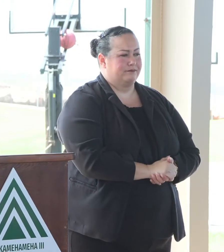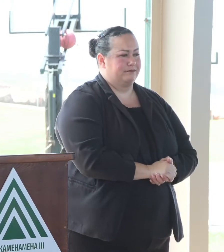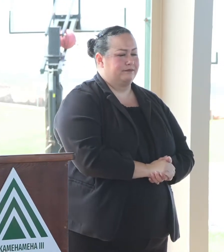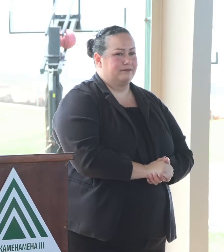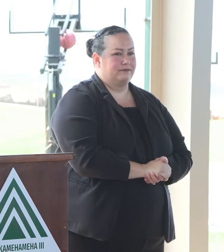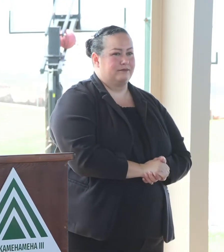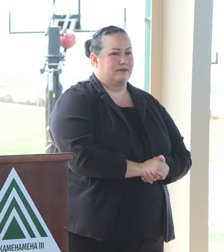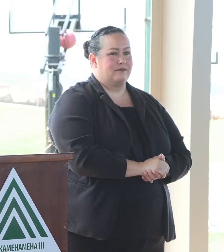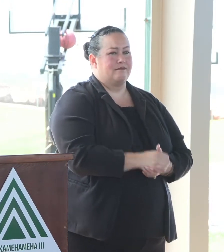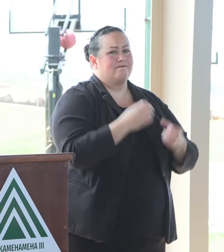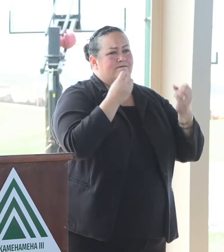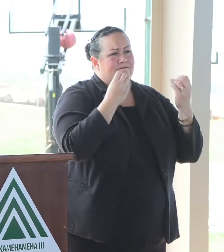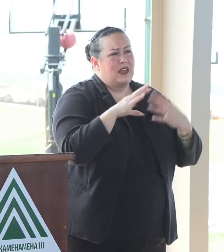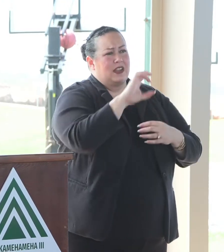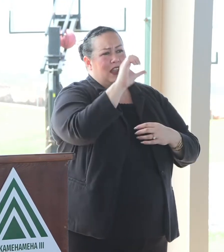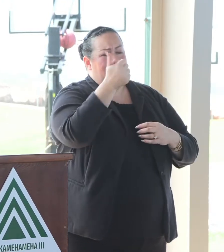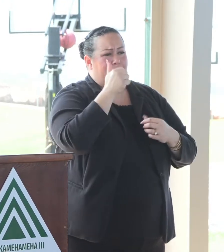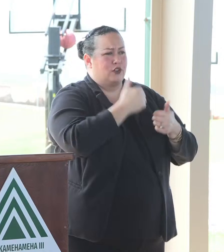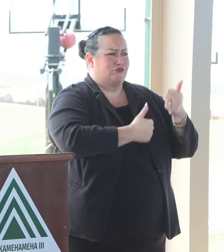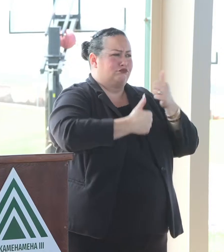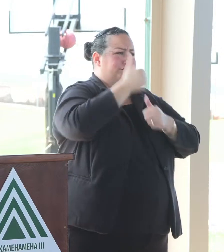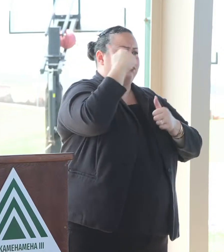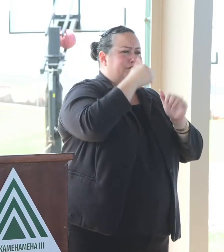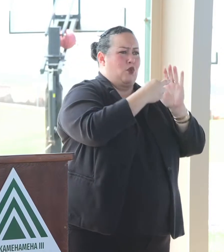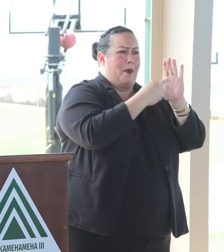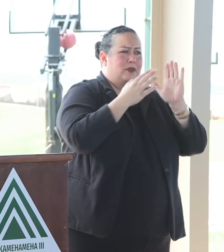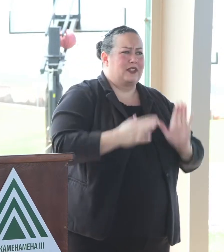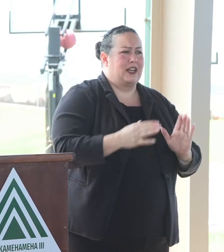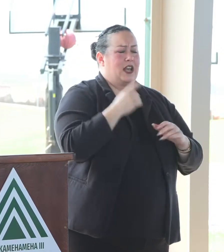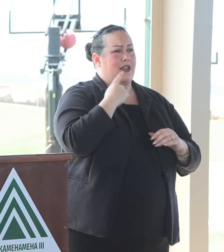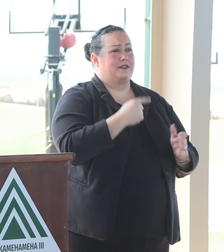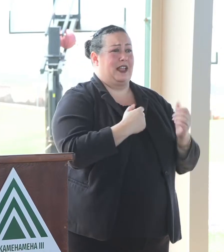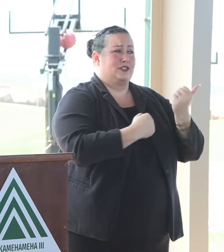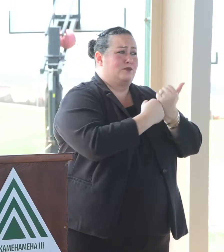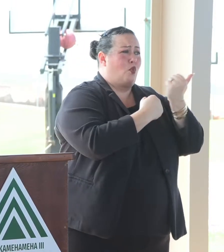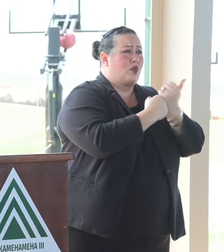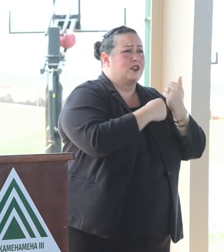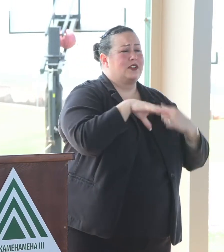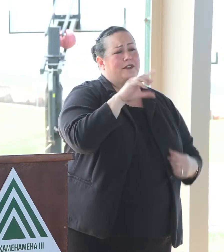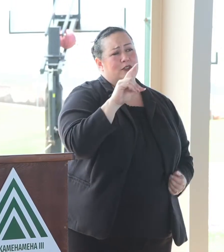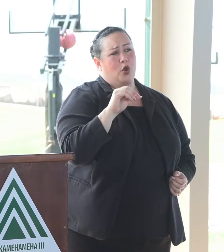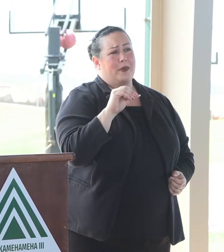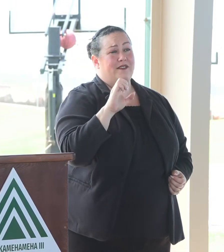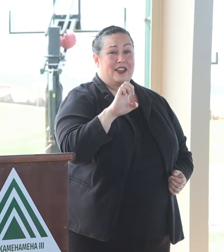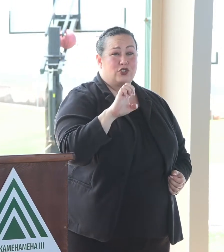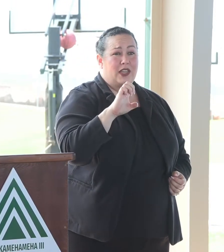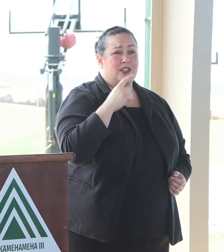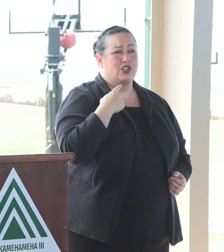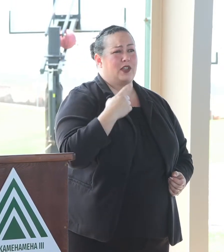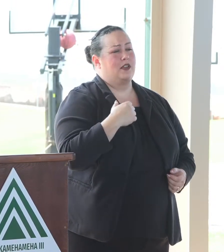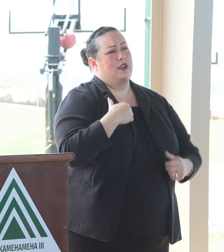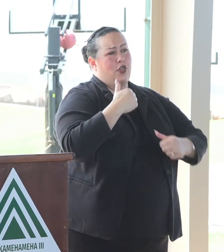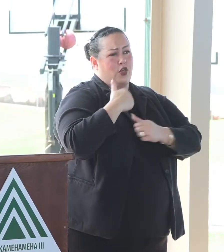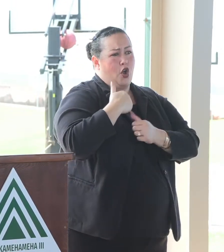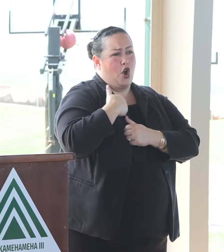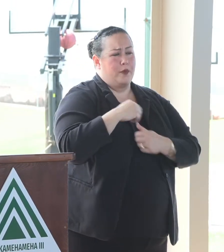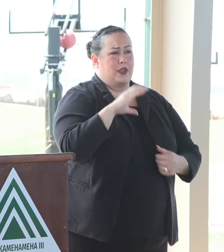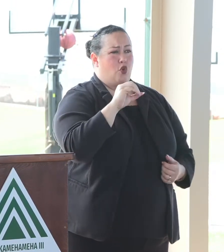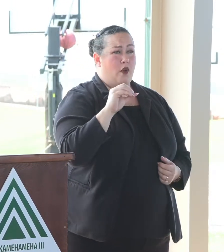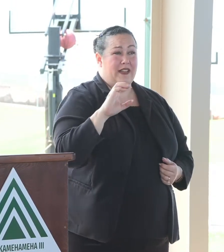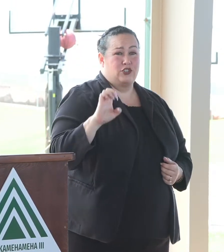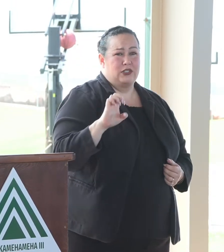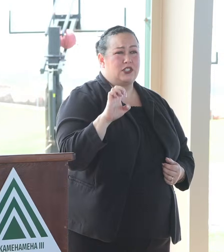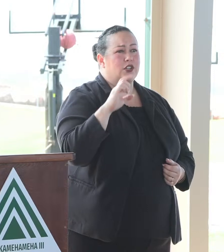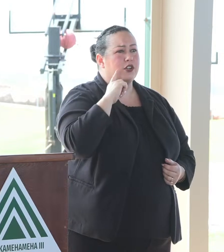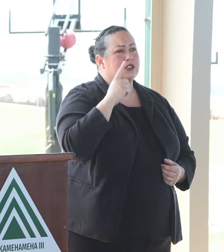We also have many other officials, representatives, and supporters of the Department of Education, the Army Corps of Engineers, our